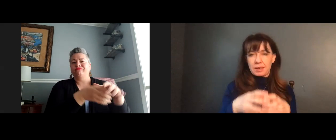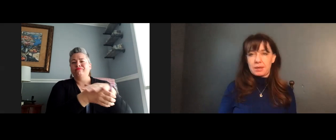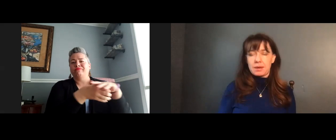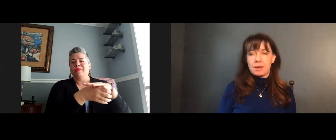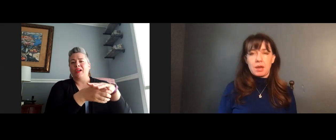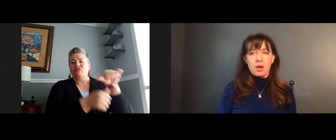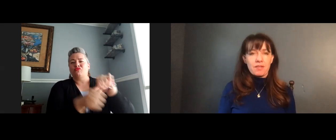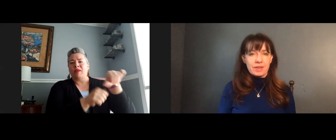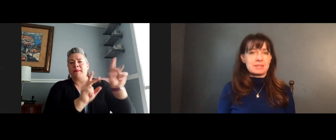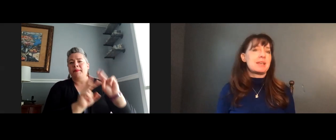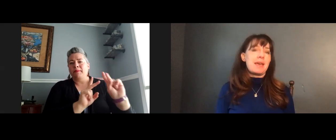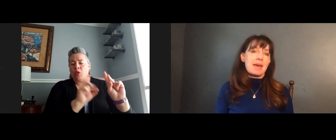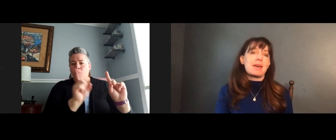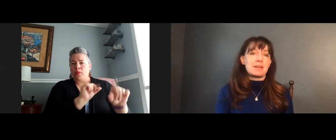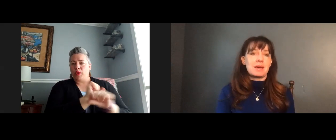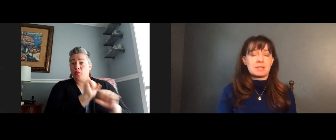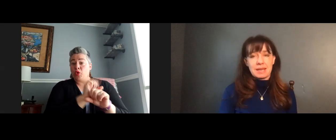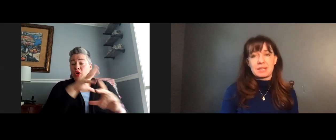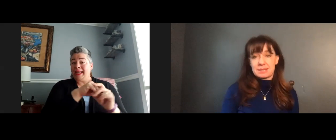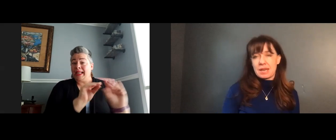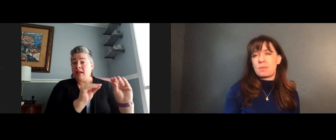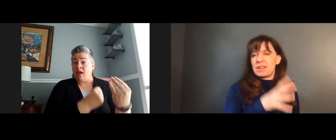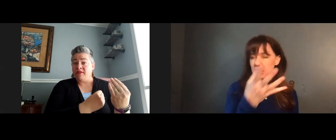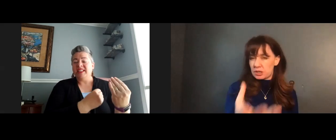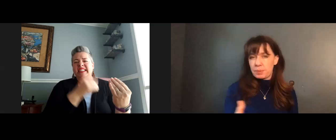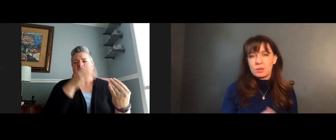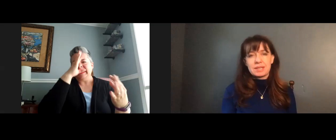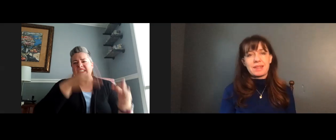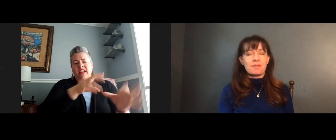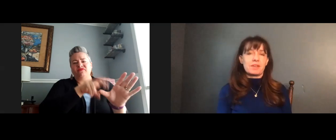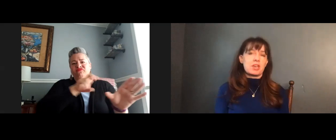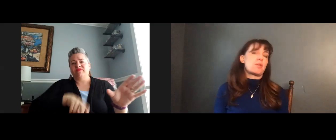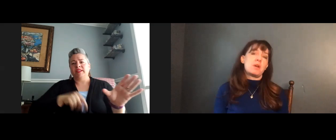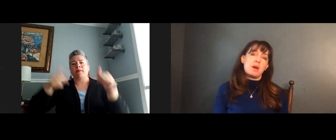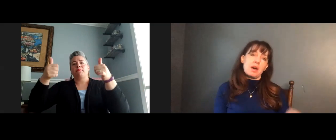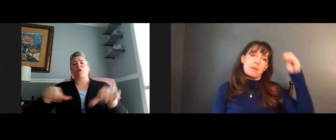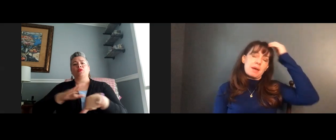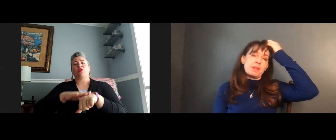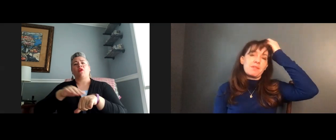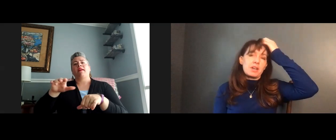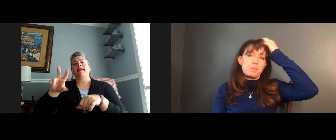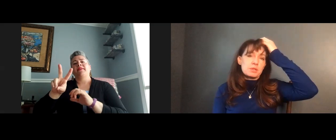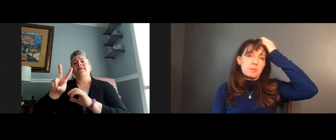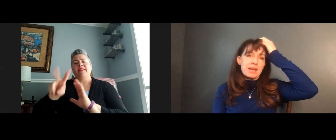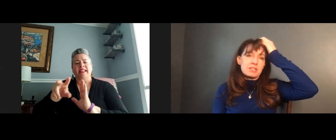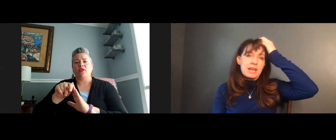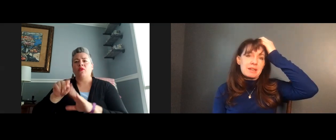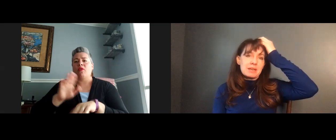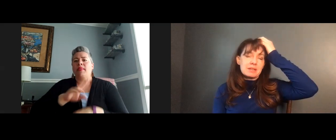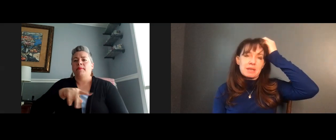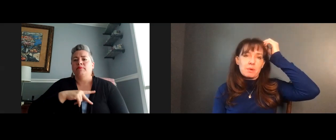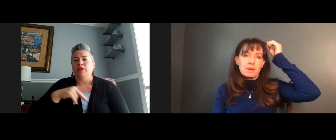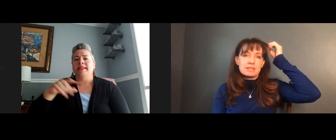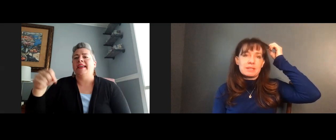we work in an office and uh decided to stay home and she posted that video um i believe on your personal page